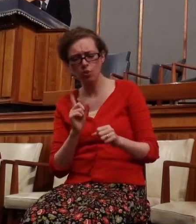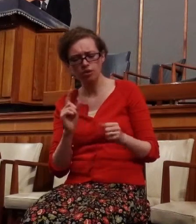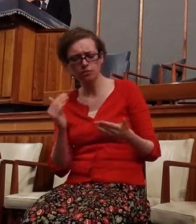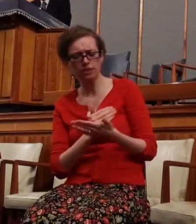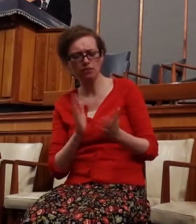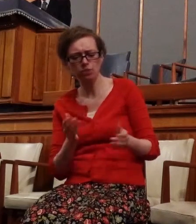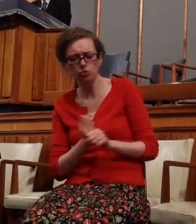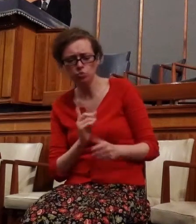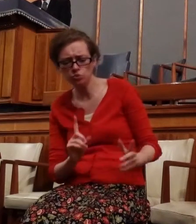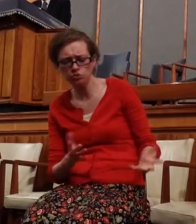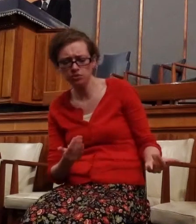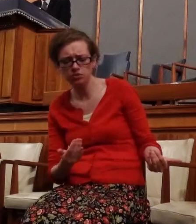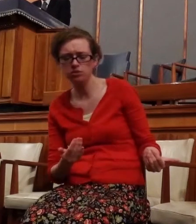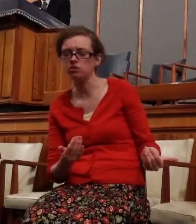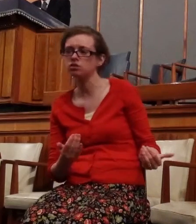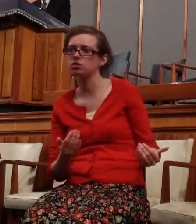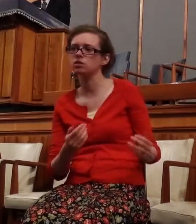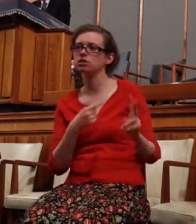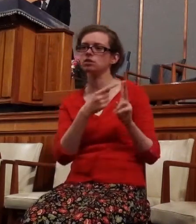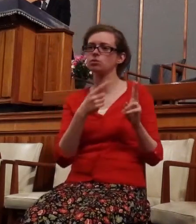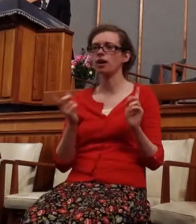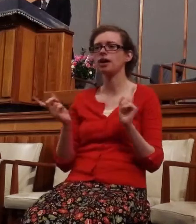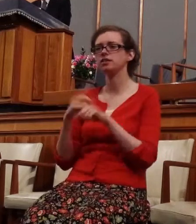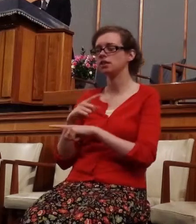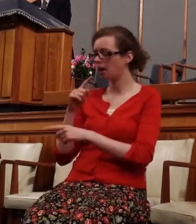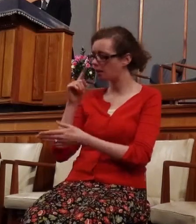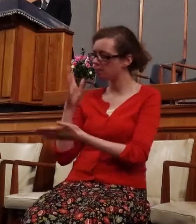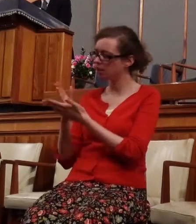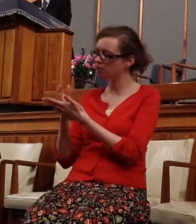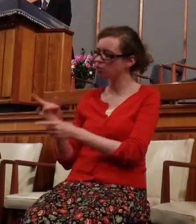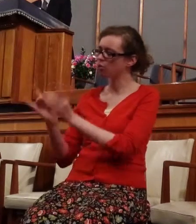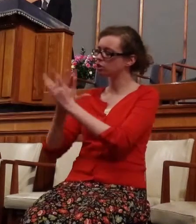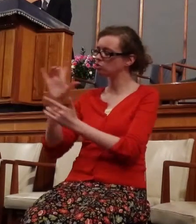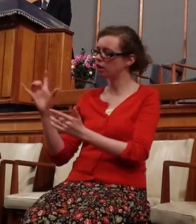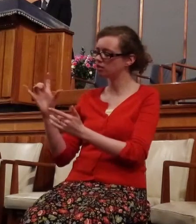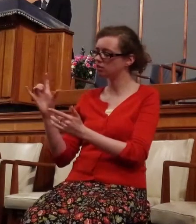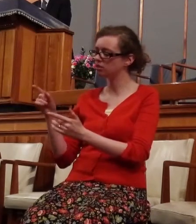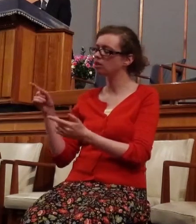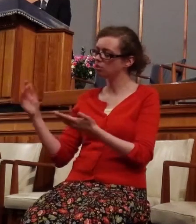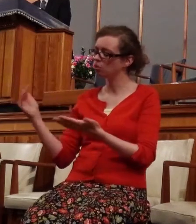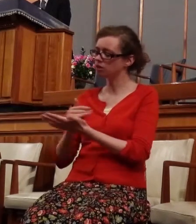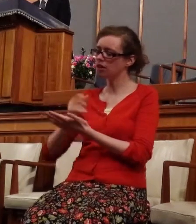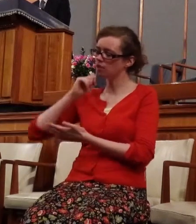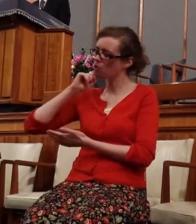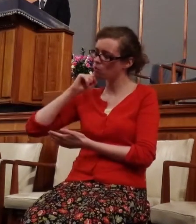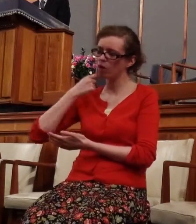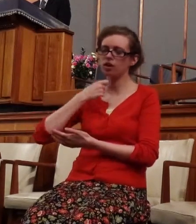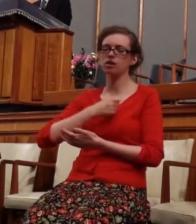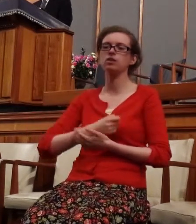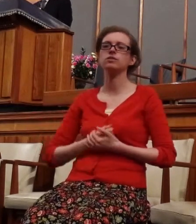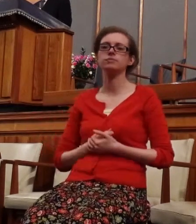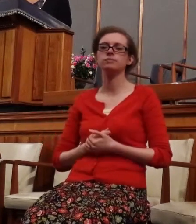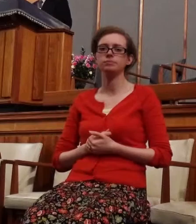saved? And Paul and Silas said unto him, believe on the Lord Jesus Christ, and thou shalt be